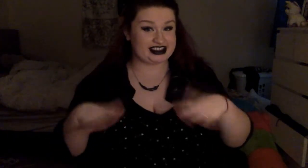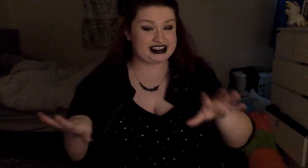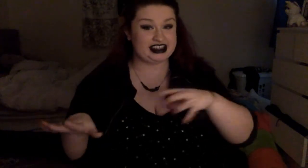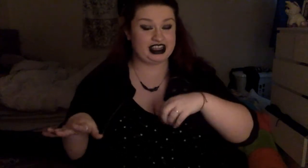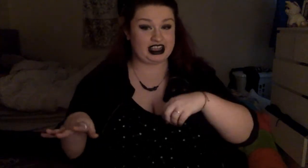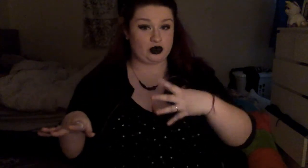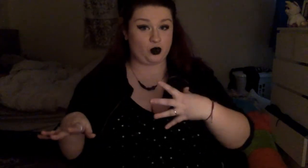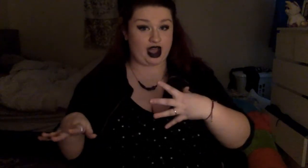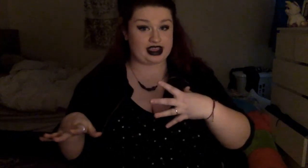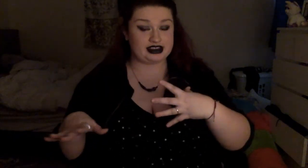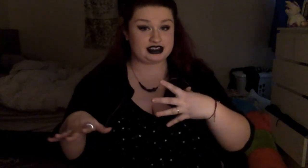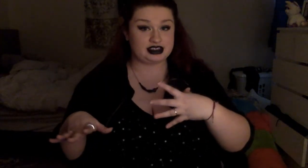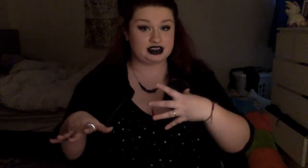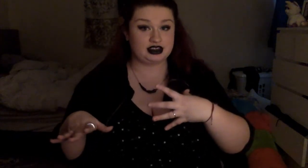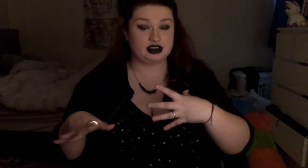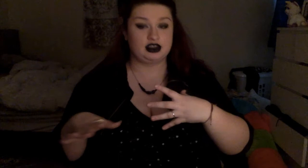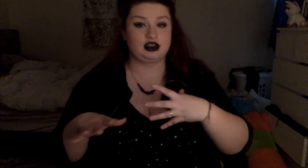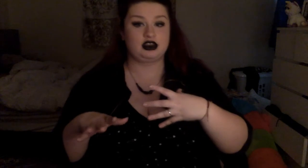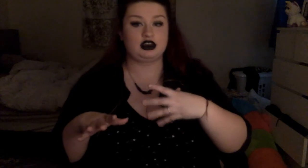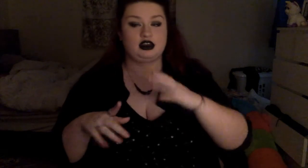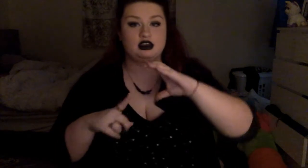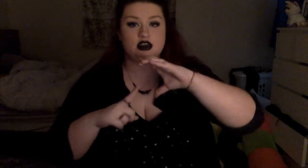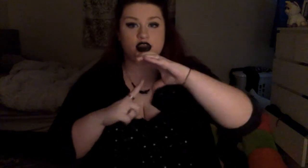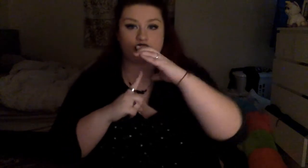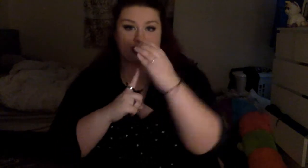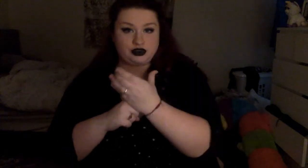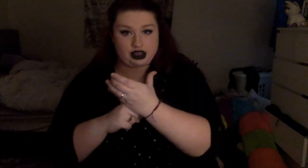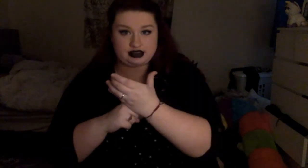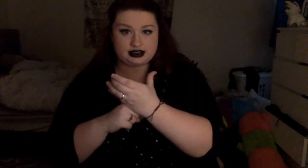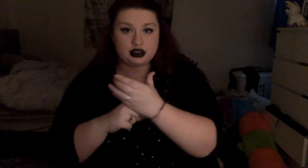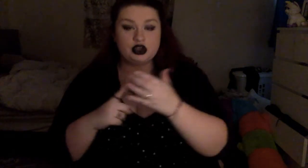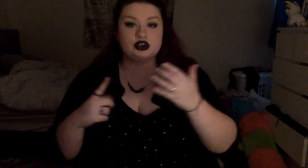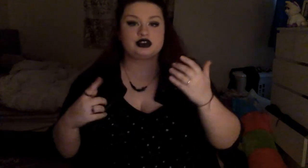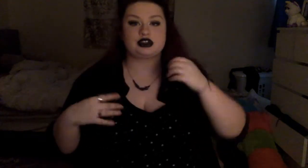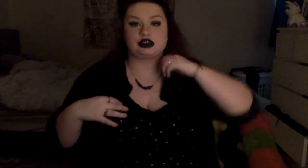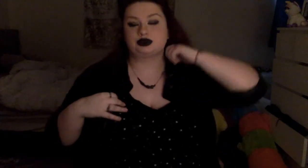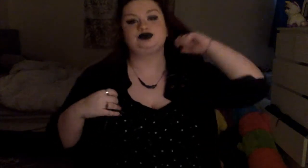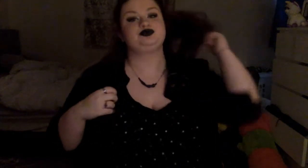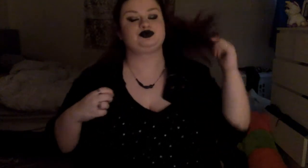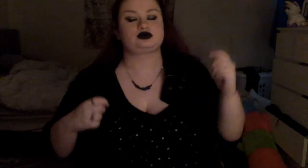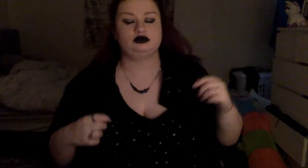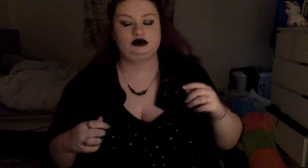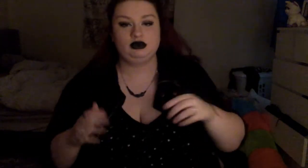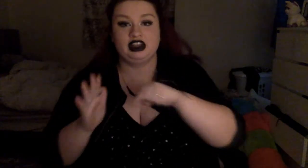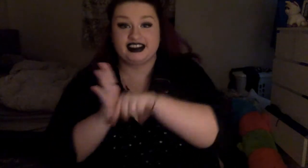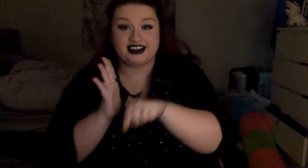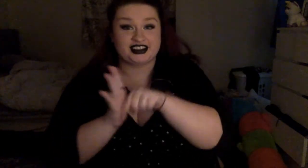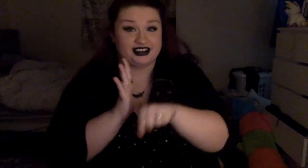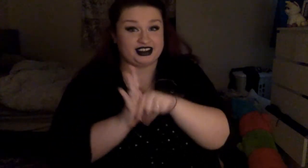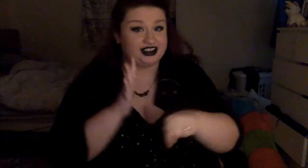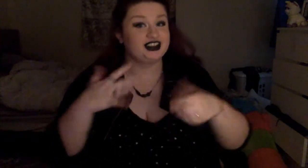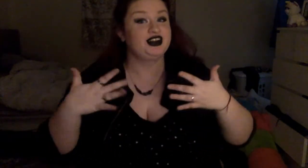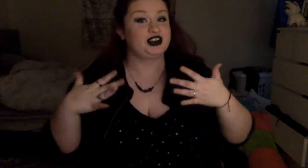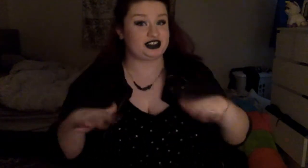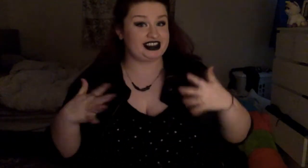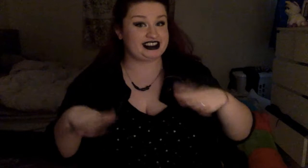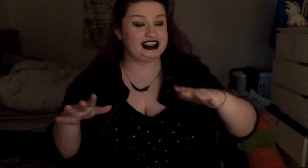dressed in white. And then I do this. So, kill, dressed